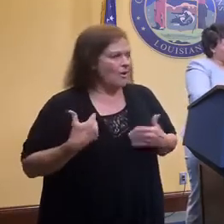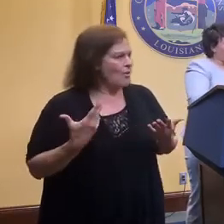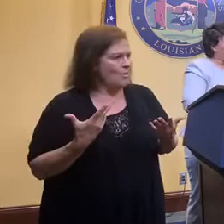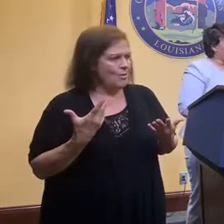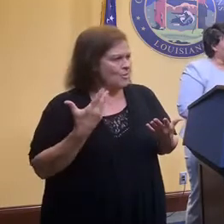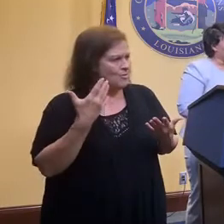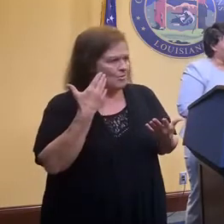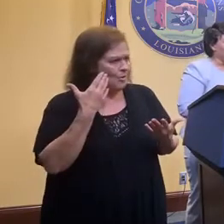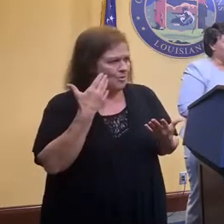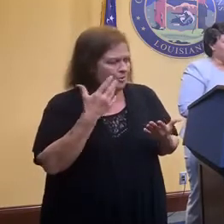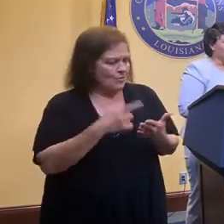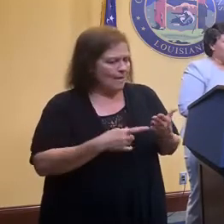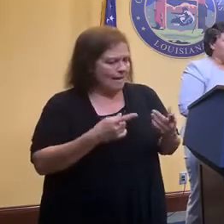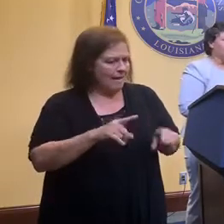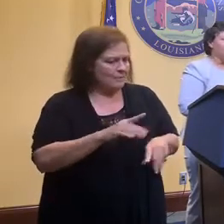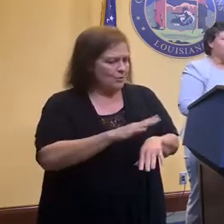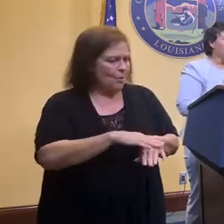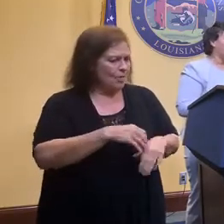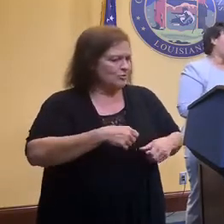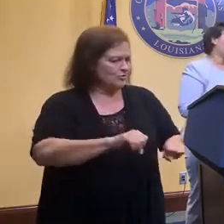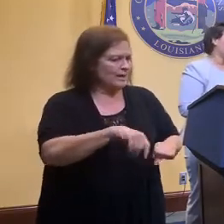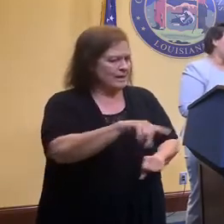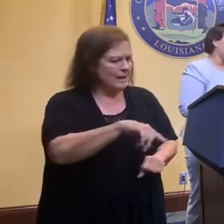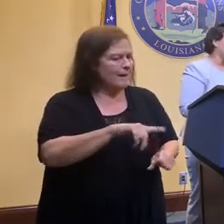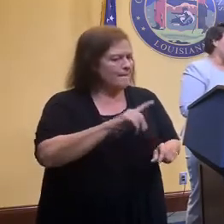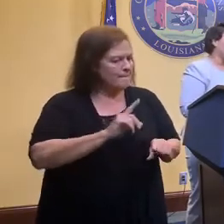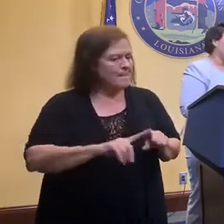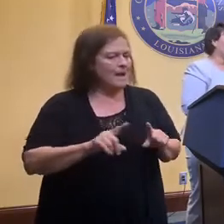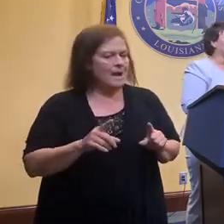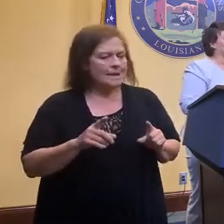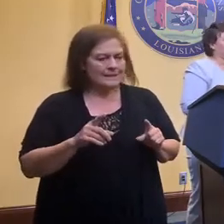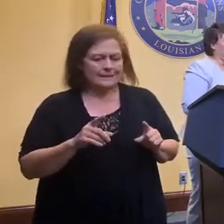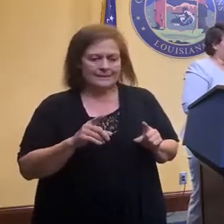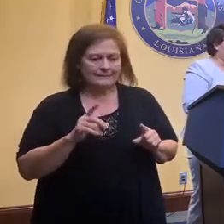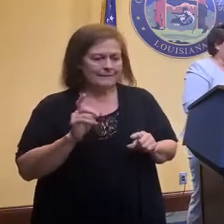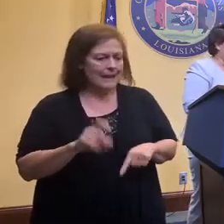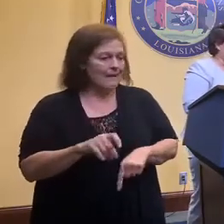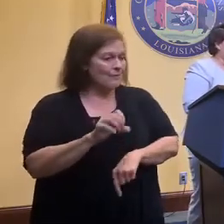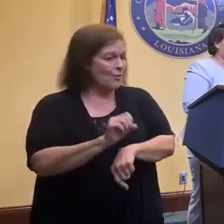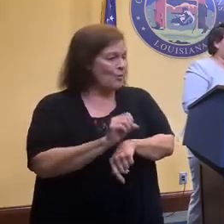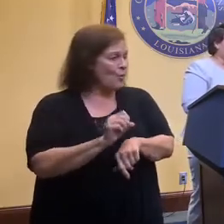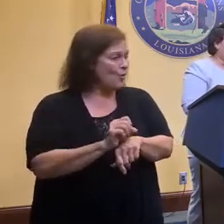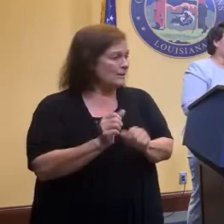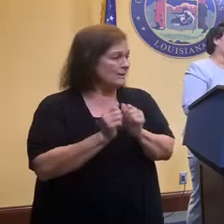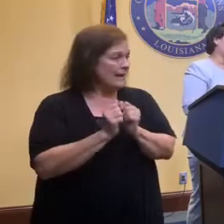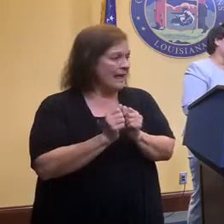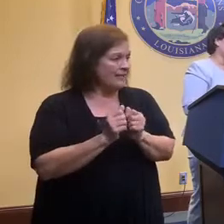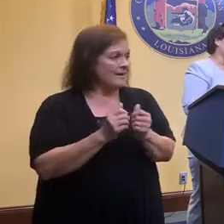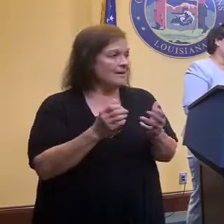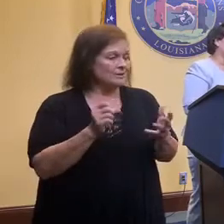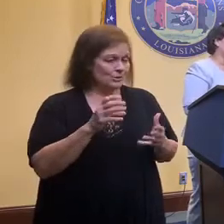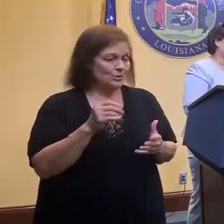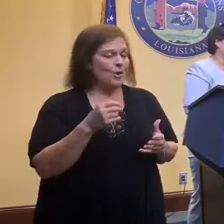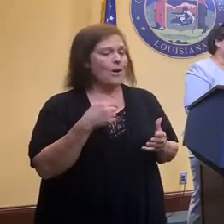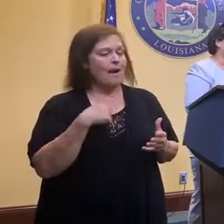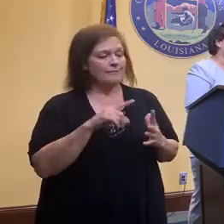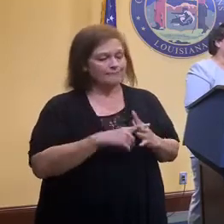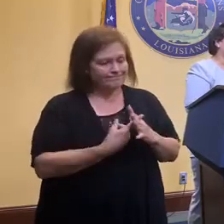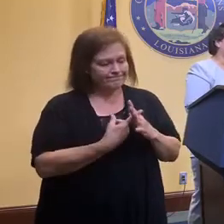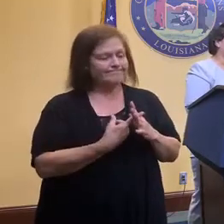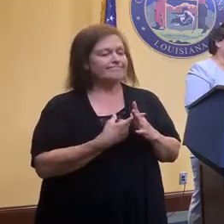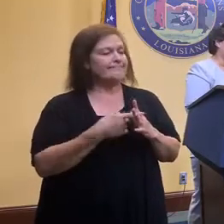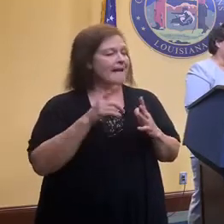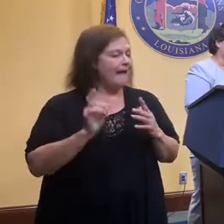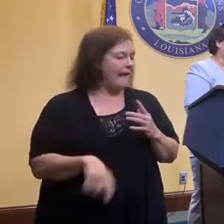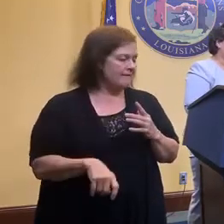happens, on the street. But it's a unified approach that we're going to have to take. And so I started those conversations with